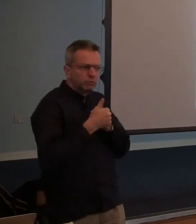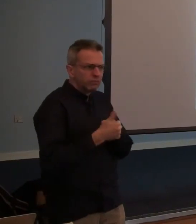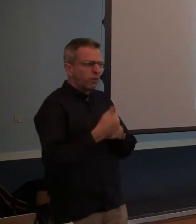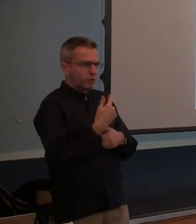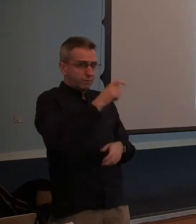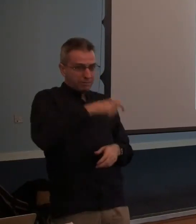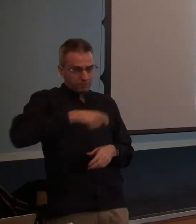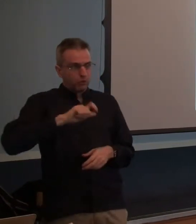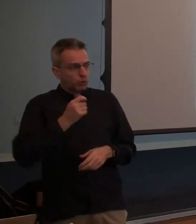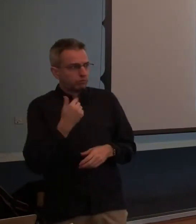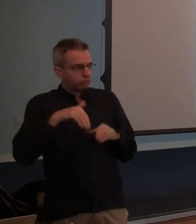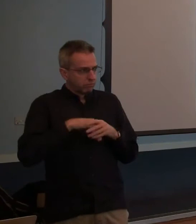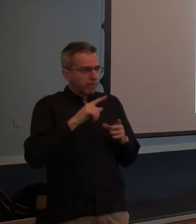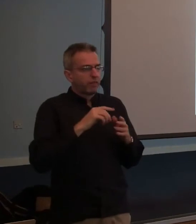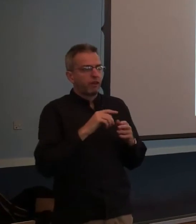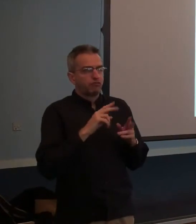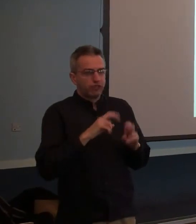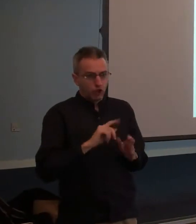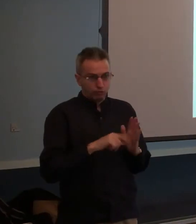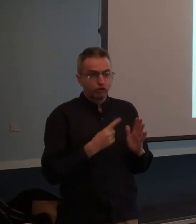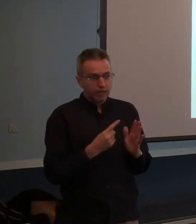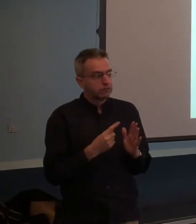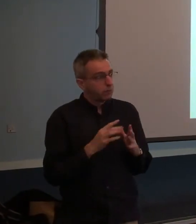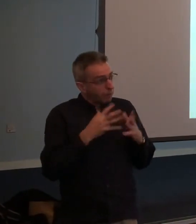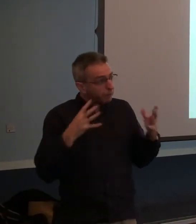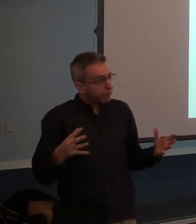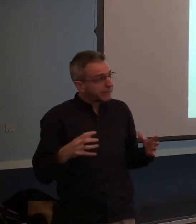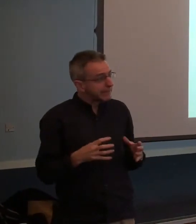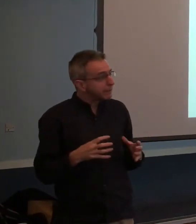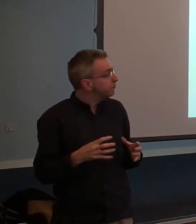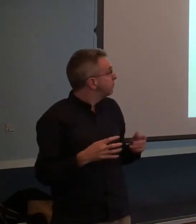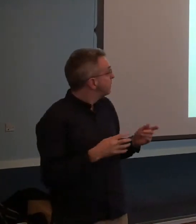researcher. So I wanted to mention the people who were involved in the research